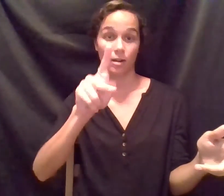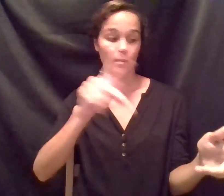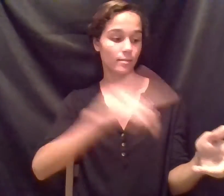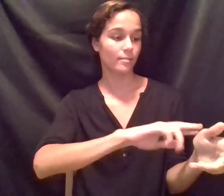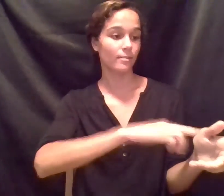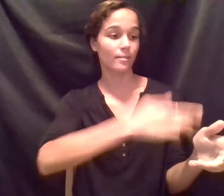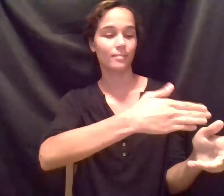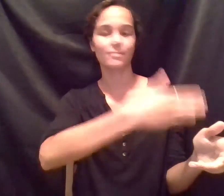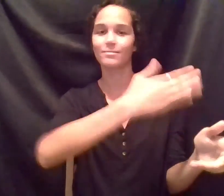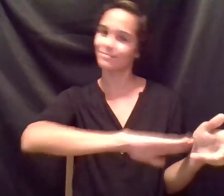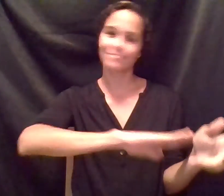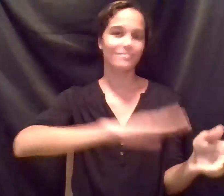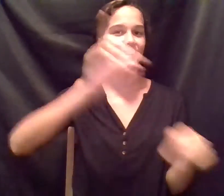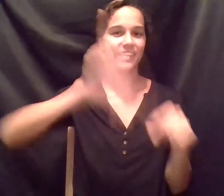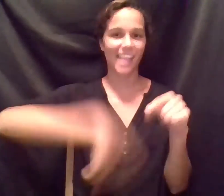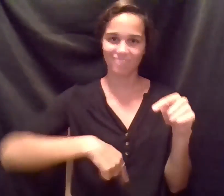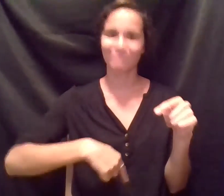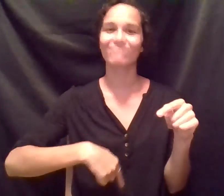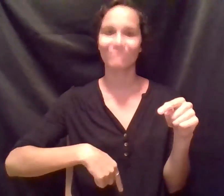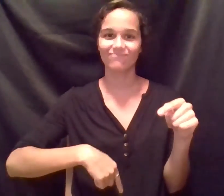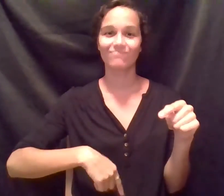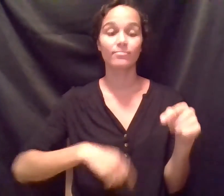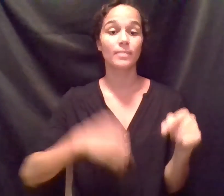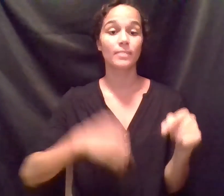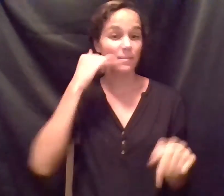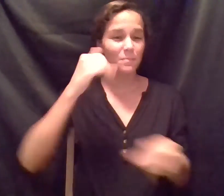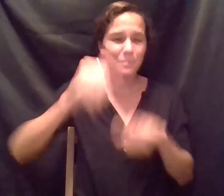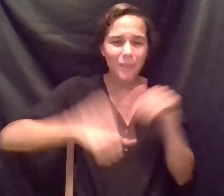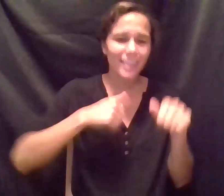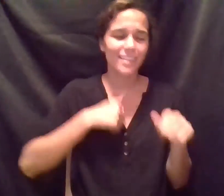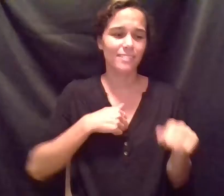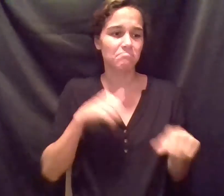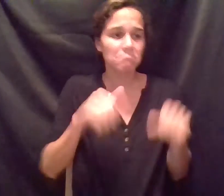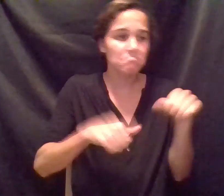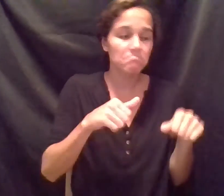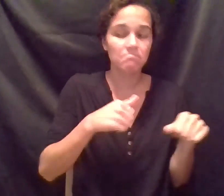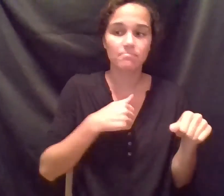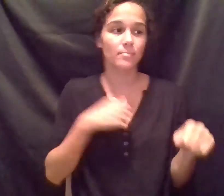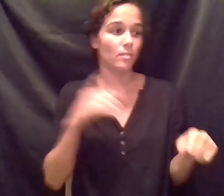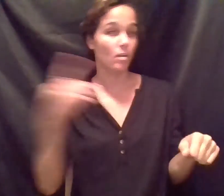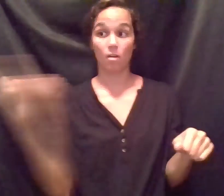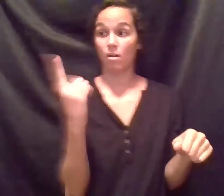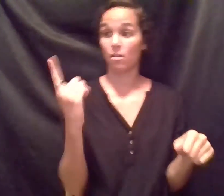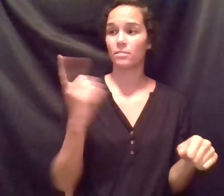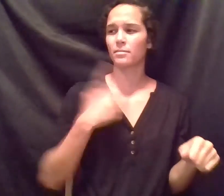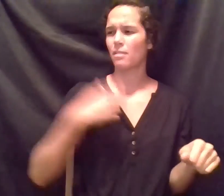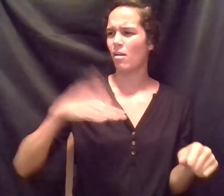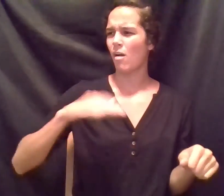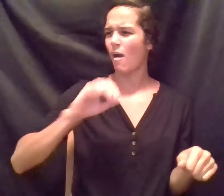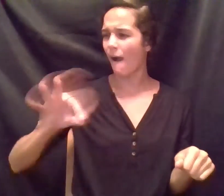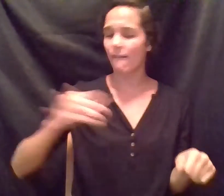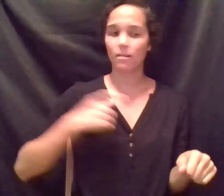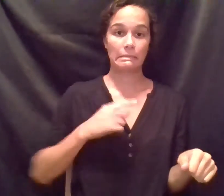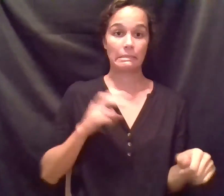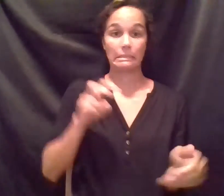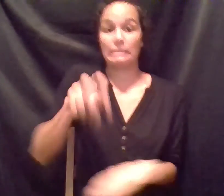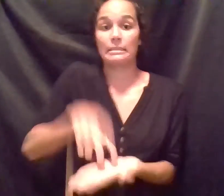off your bike. They can do that. They can even make you sit down on the sidewalk. That is 100% legal